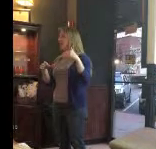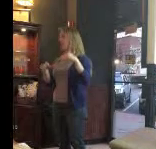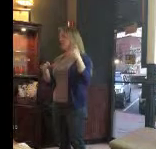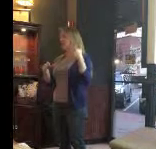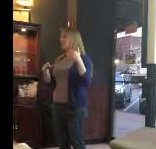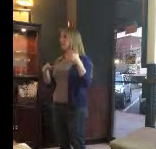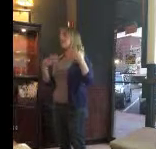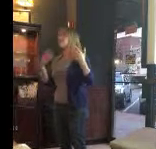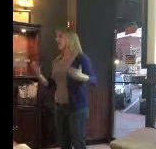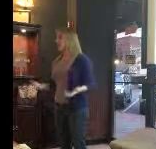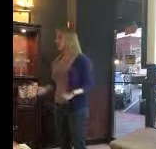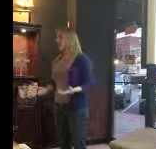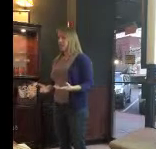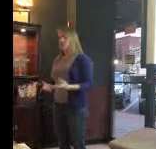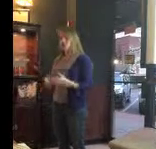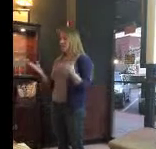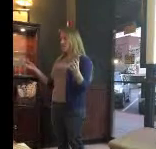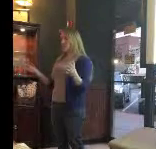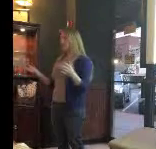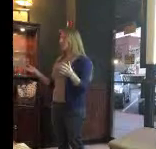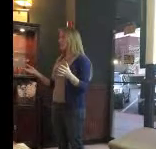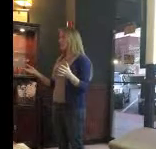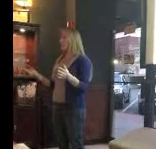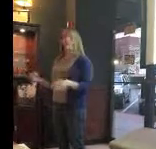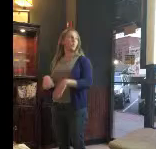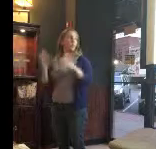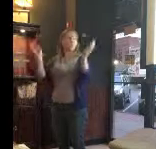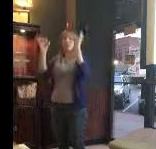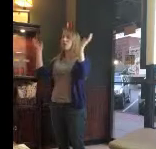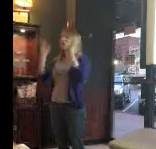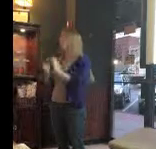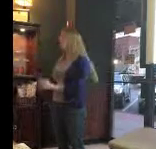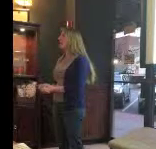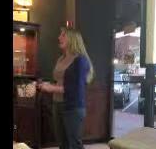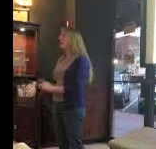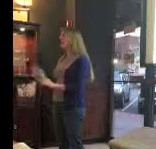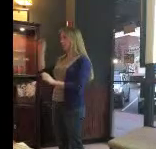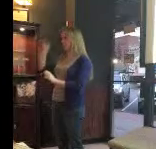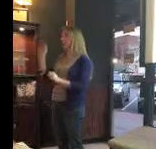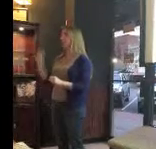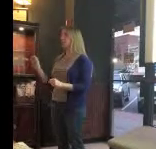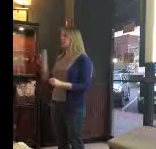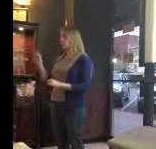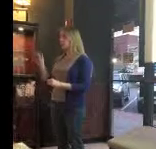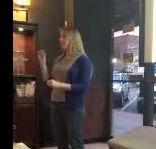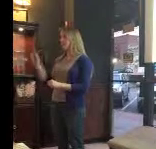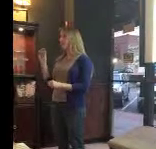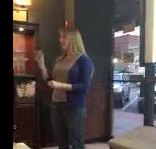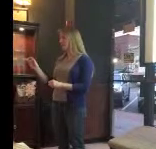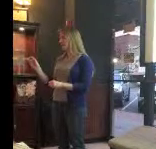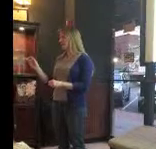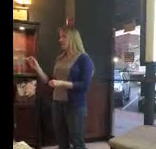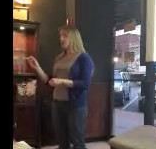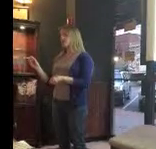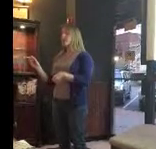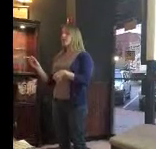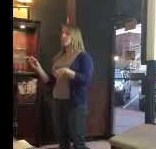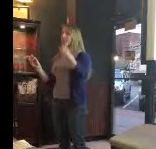and the next day they recount. If nothing is still present, they said, well, there's no E. coli here, it's a true 0, and they keep it as 0 in their data set. If something